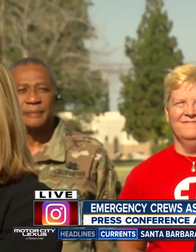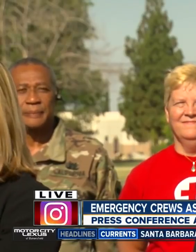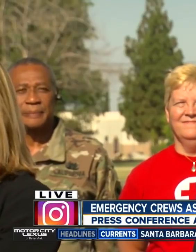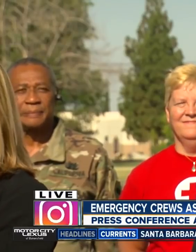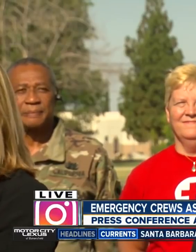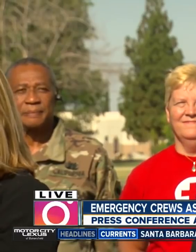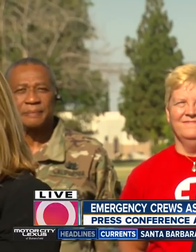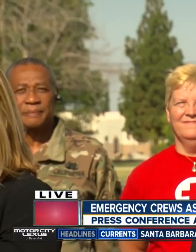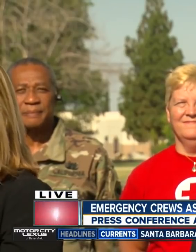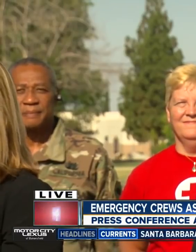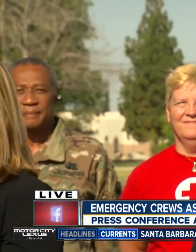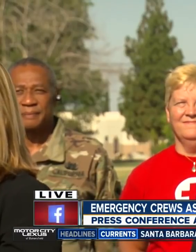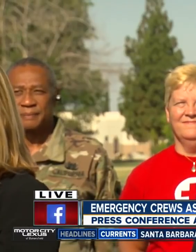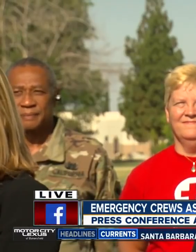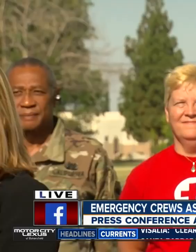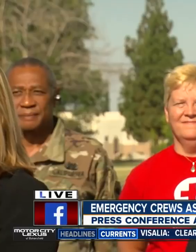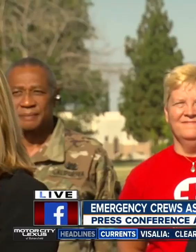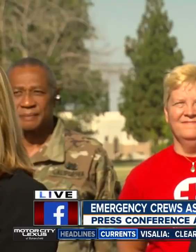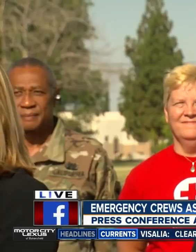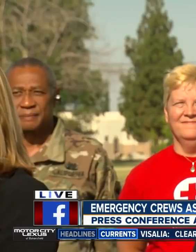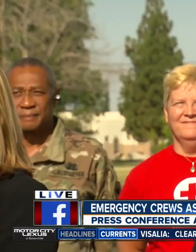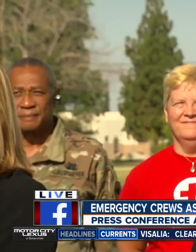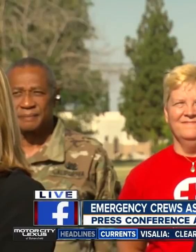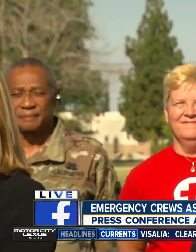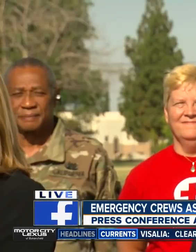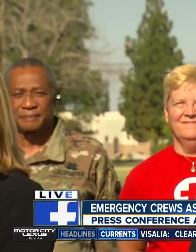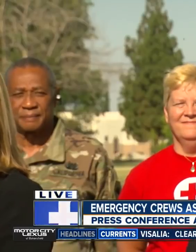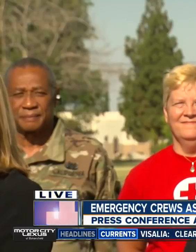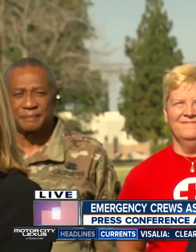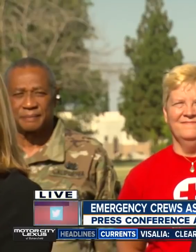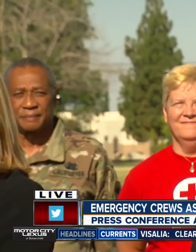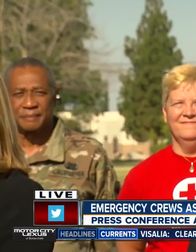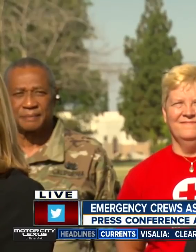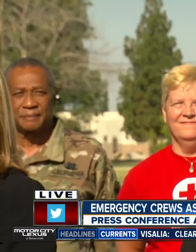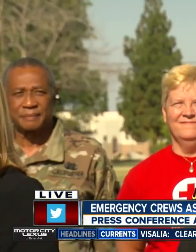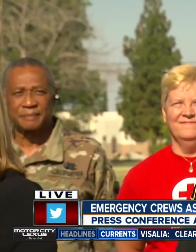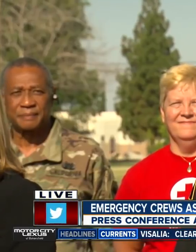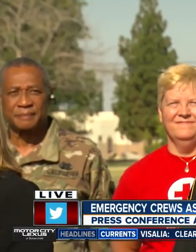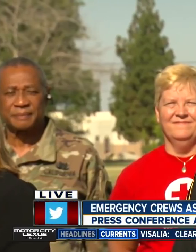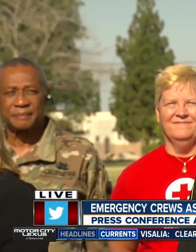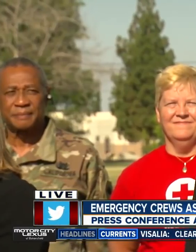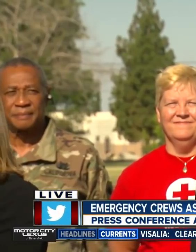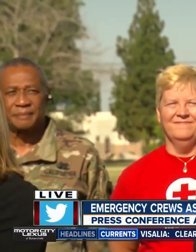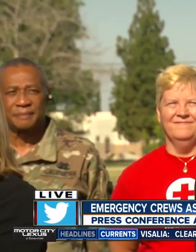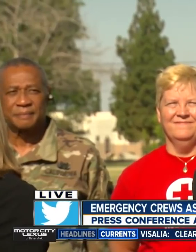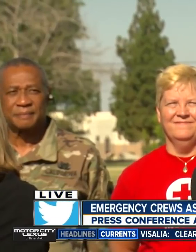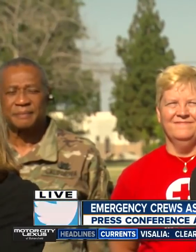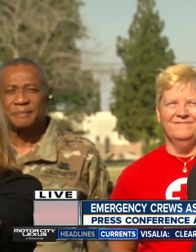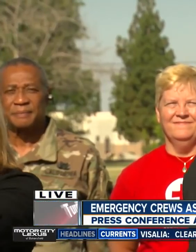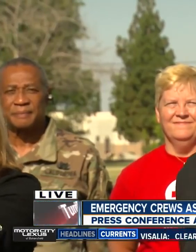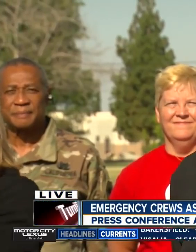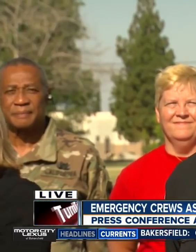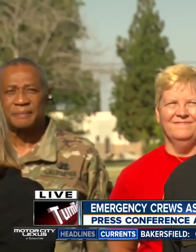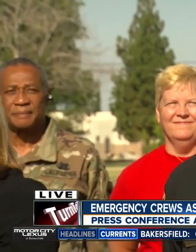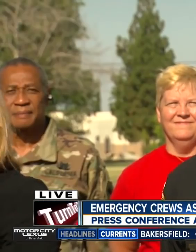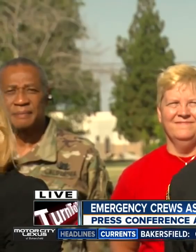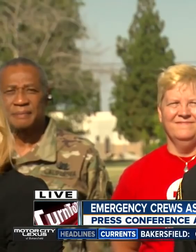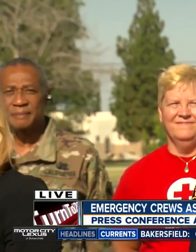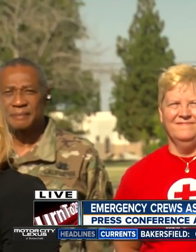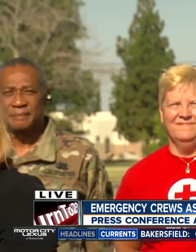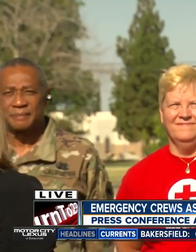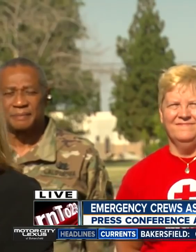we're doing here at the EOC. And we'll have follow-up out in Ridgecrest. Okay, questions? Any major damage or any